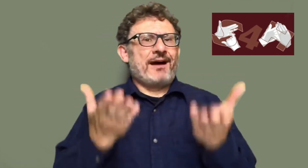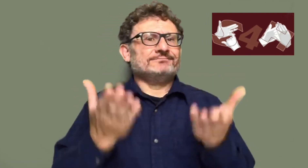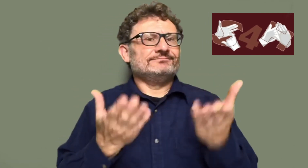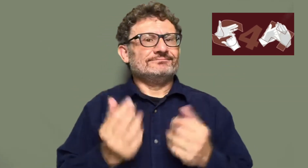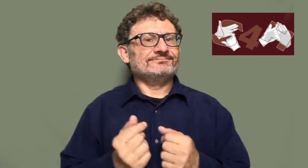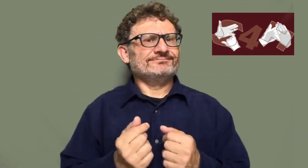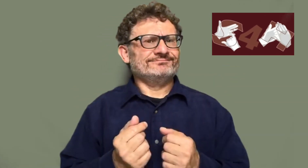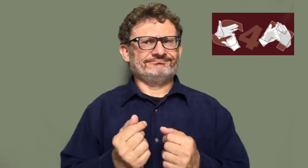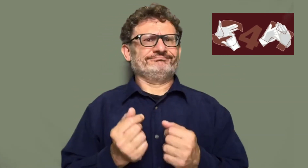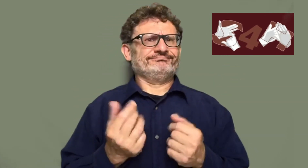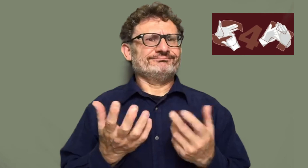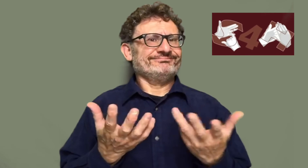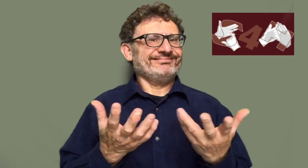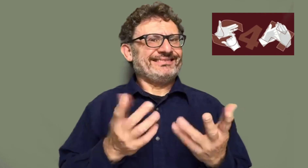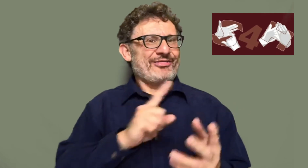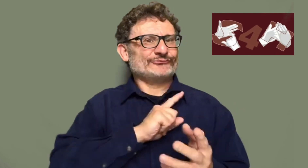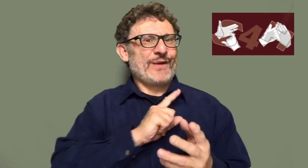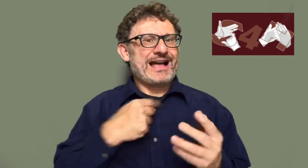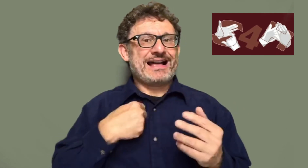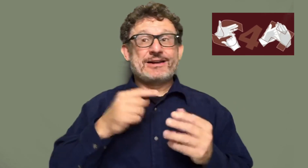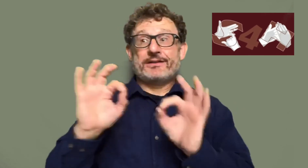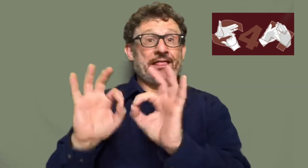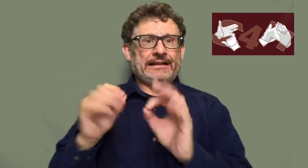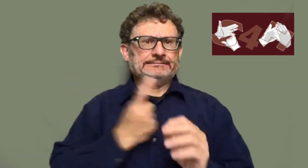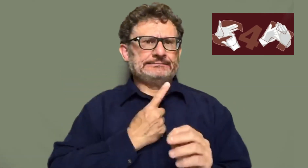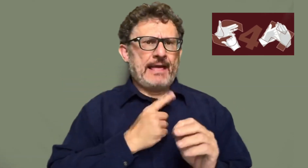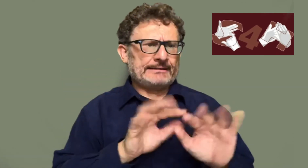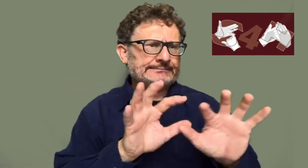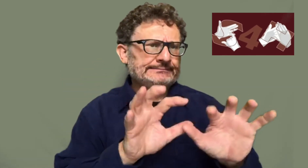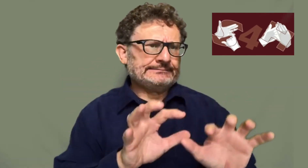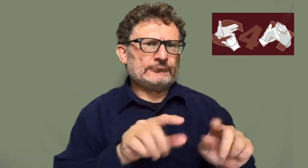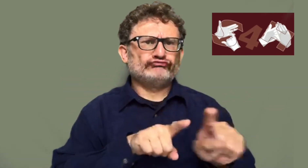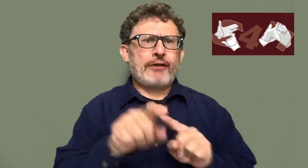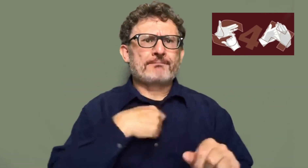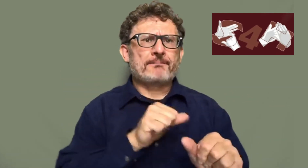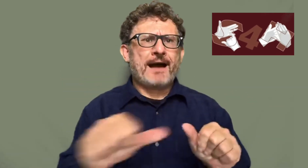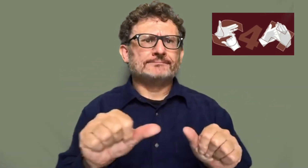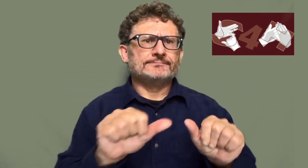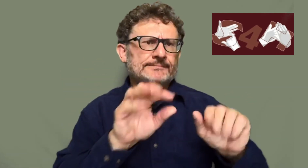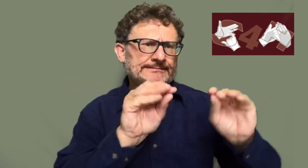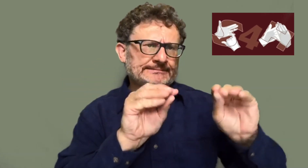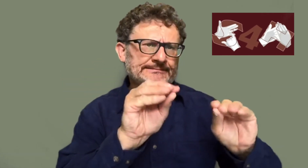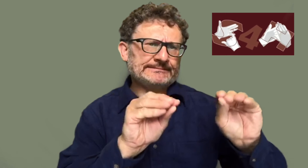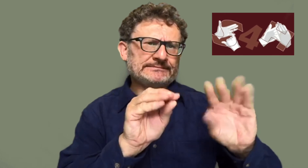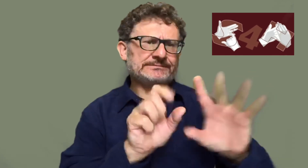twice a week, depending on the given week. And if I don't have an interpreter with me, I'm having to try my best